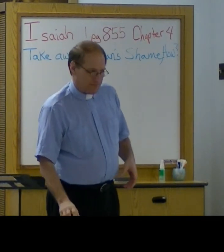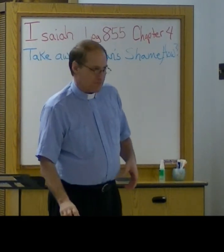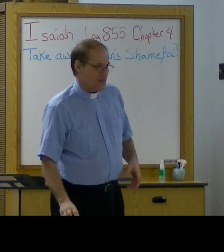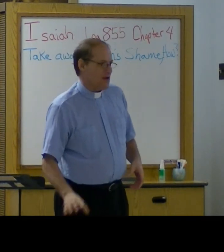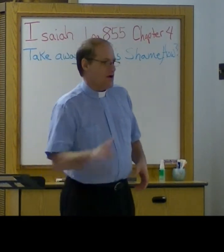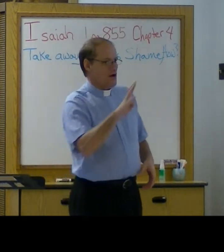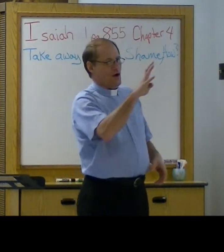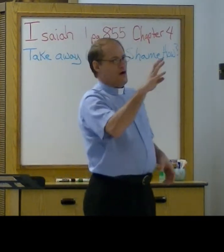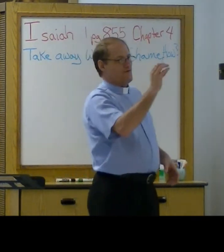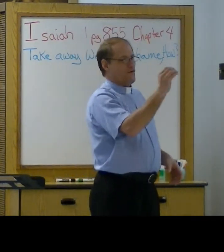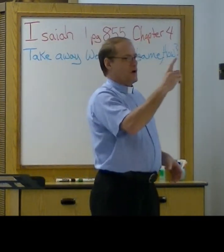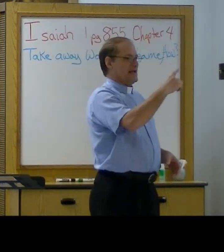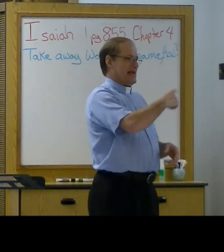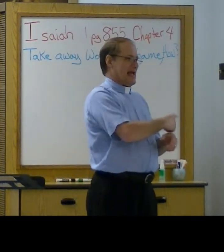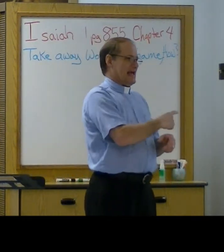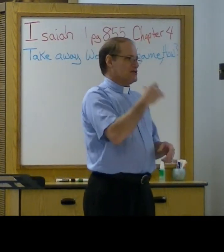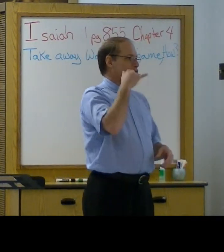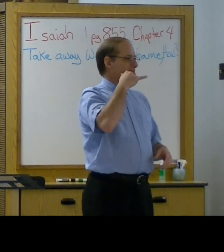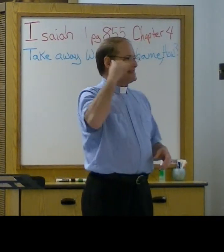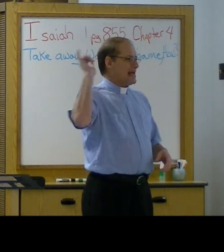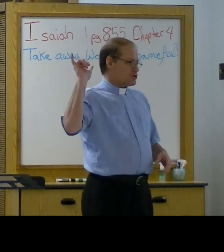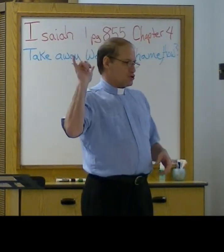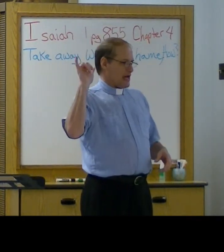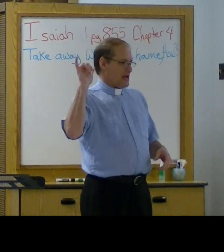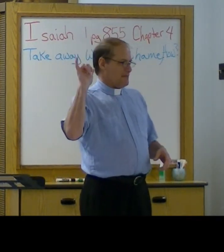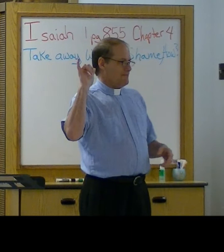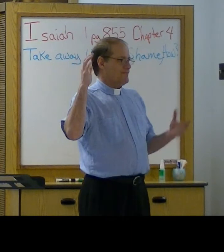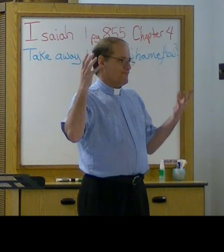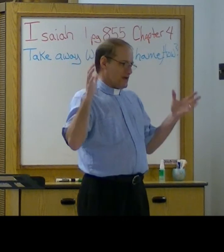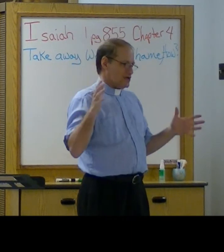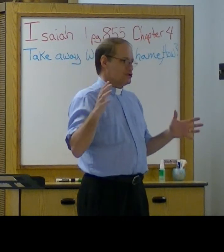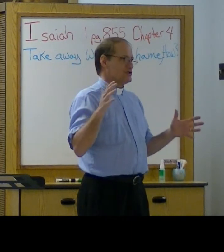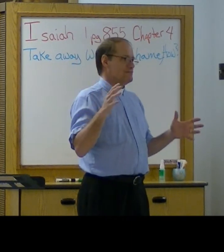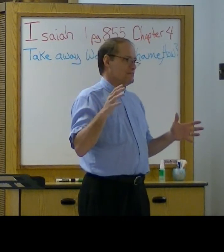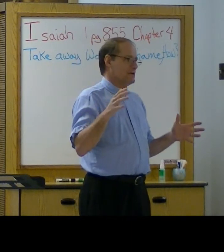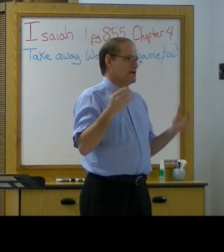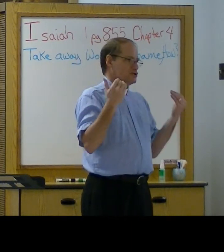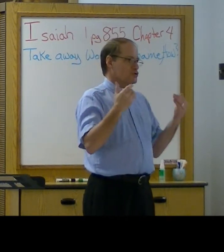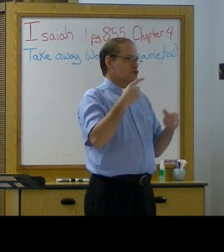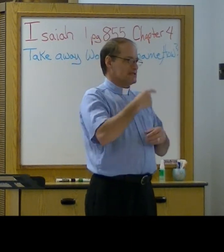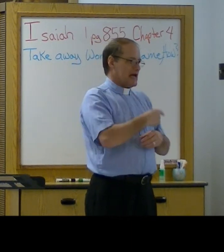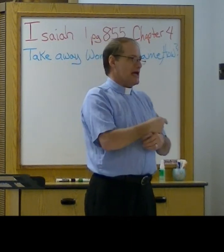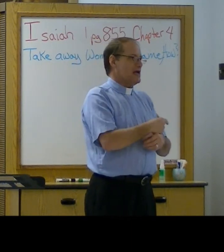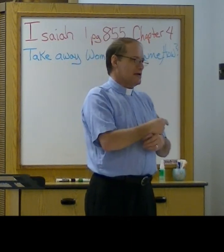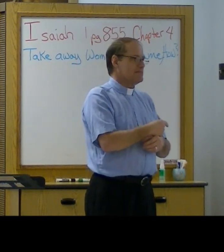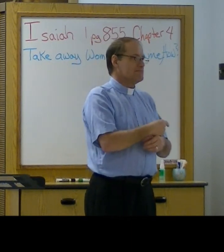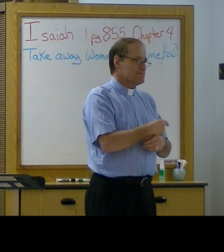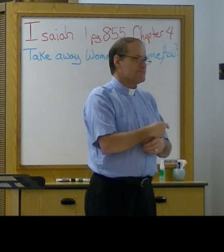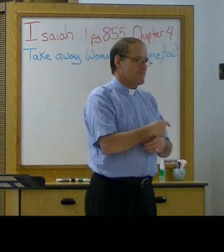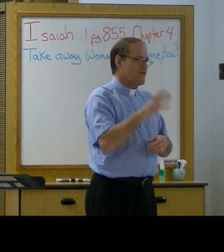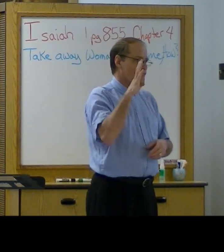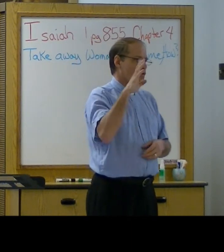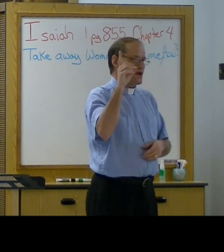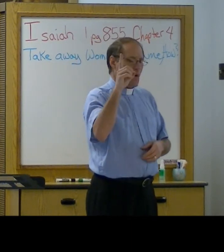So, 40 days was yesterday. Finished. Today, 41.